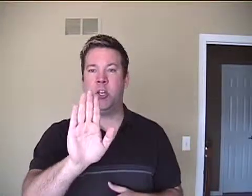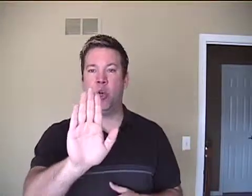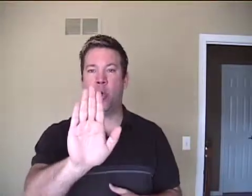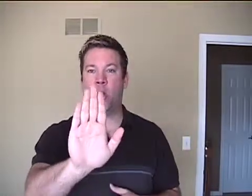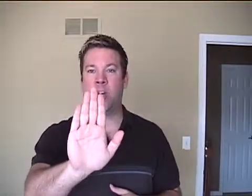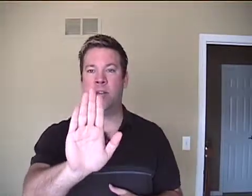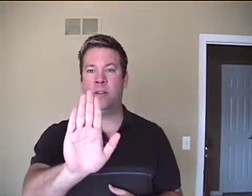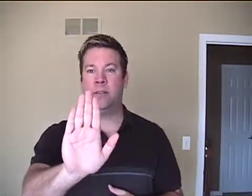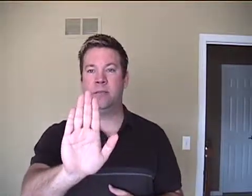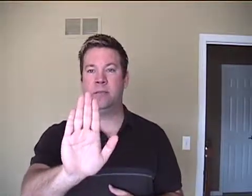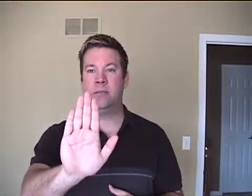Your